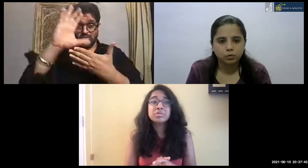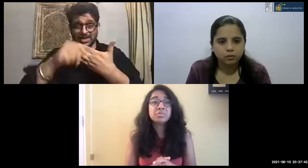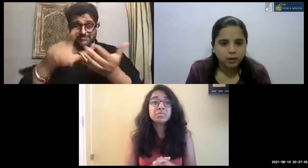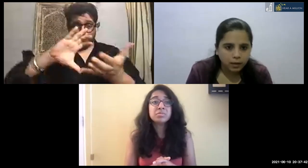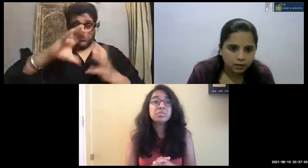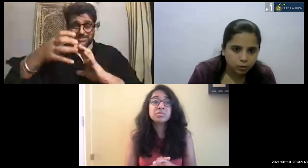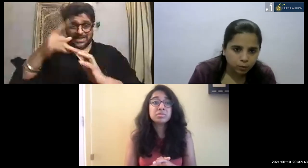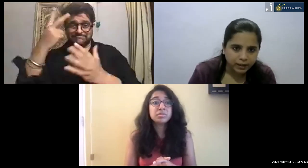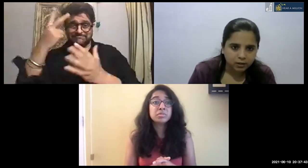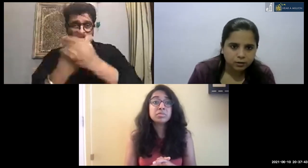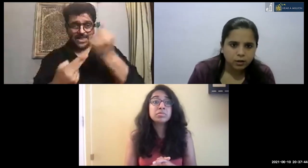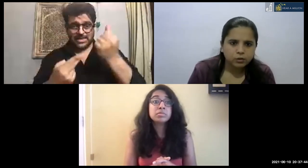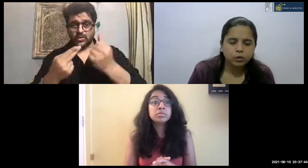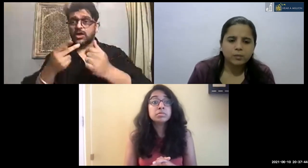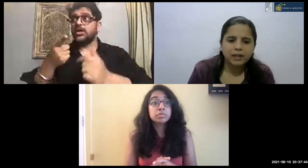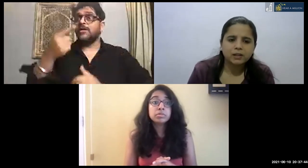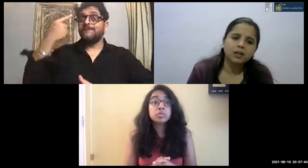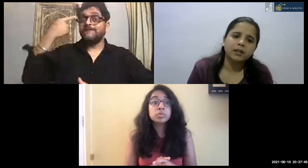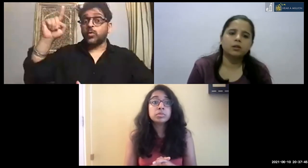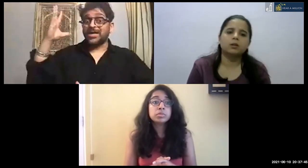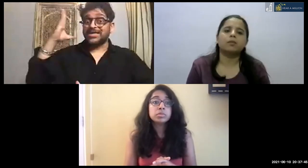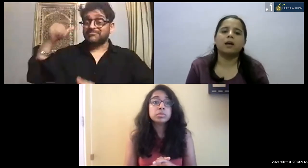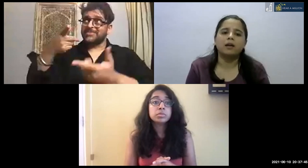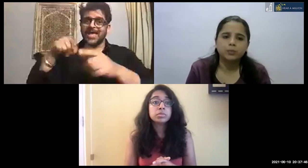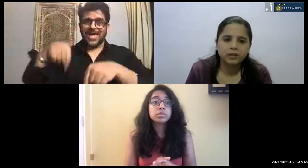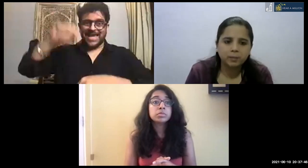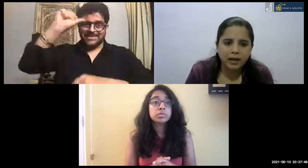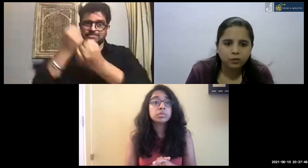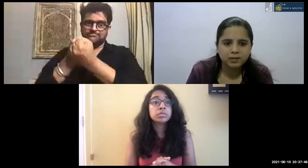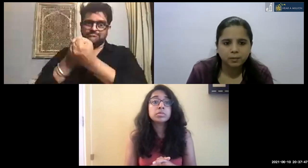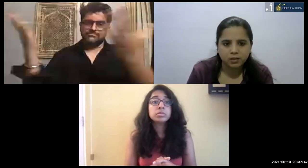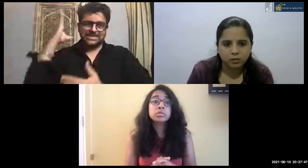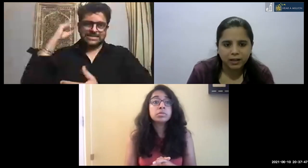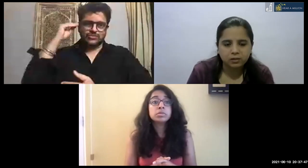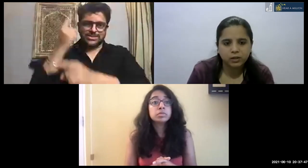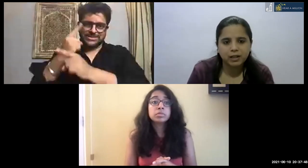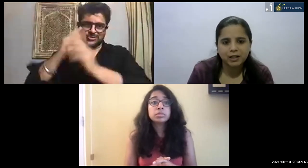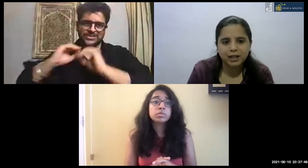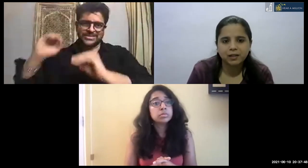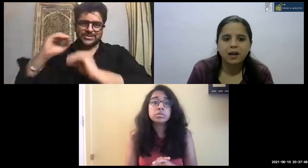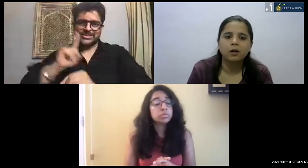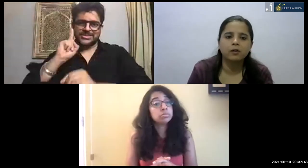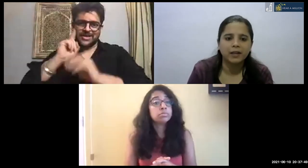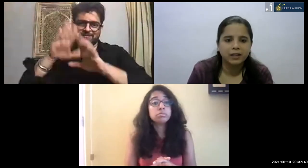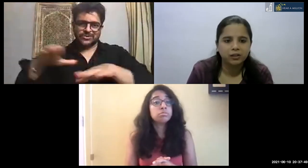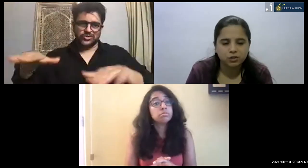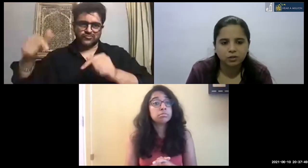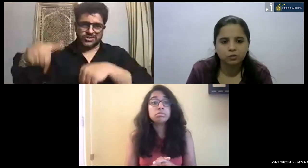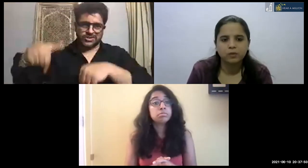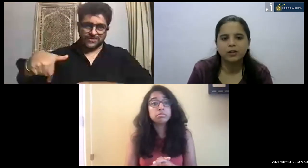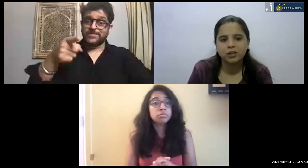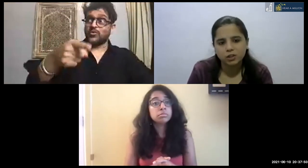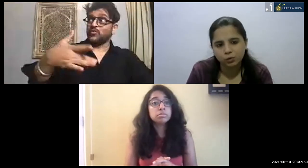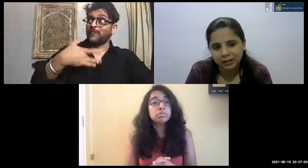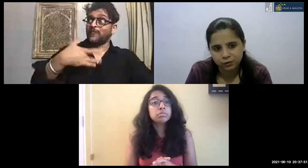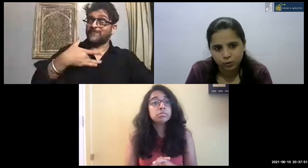to do better. So you are making the curriculum as per the bilingualism method, right? So in India, there are a lot of hearing teachers who have